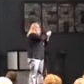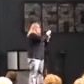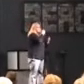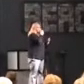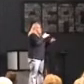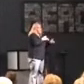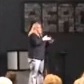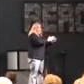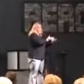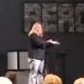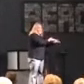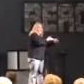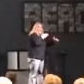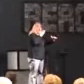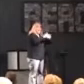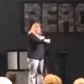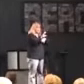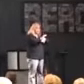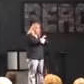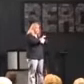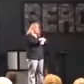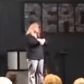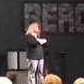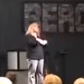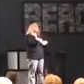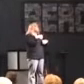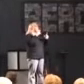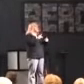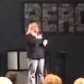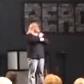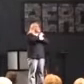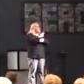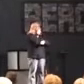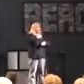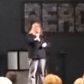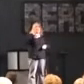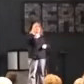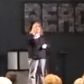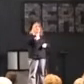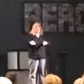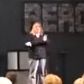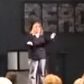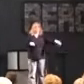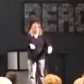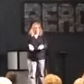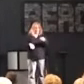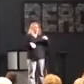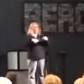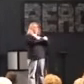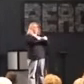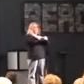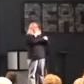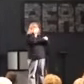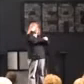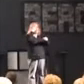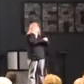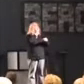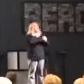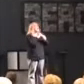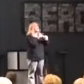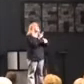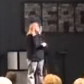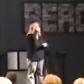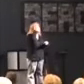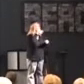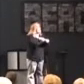there after church. And so when the cashiers, when I'd hand them the check and they'd see her name, some of them knew them. "How's your dad doing? How's